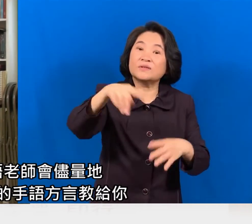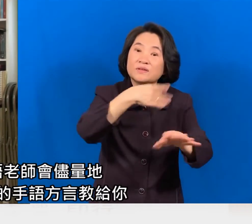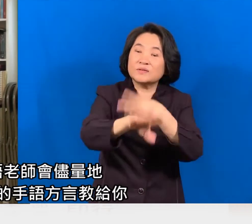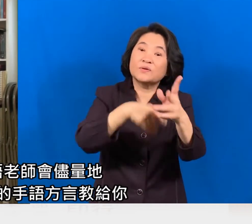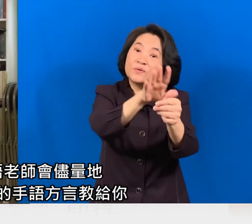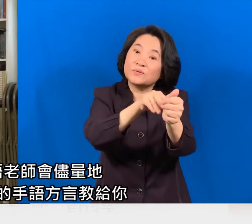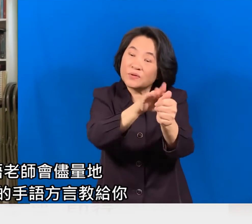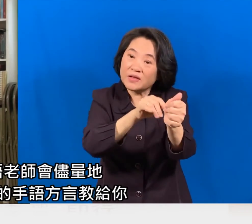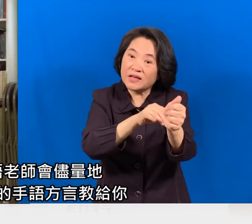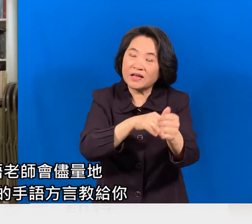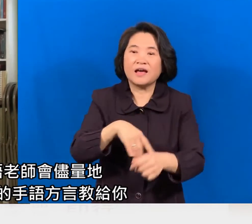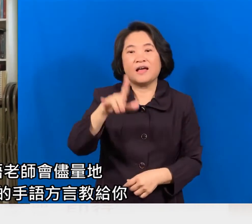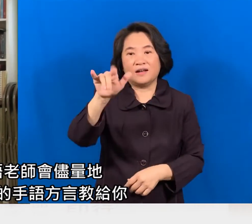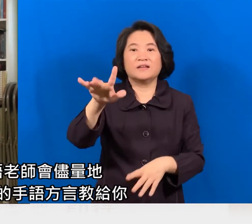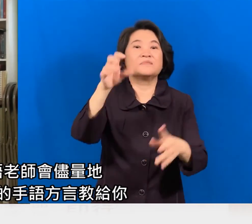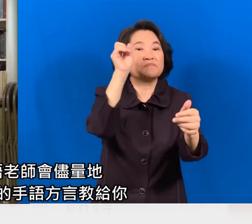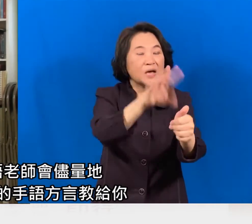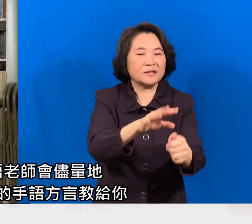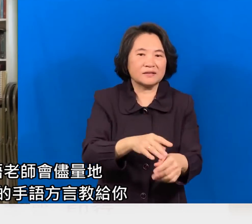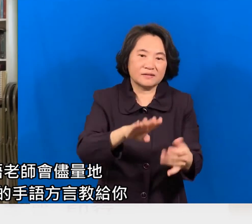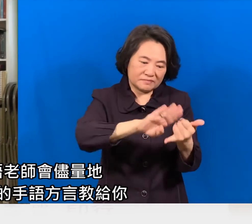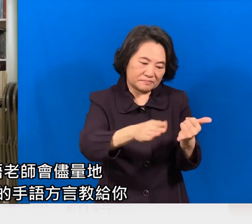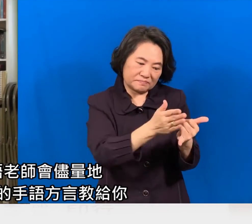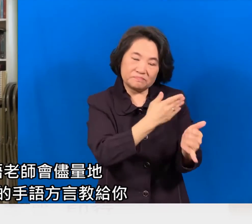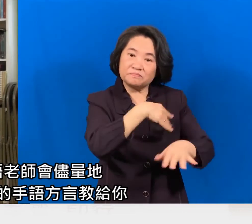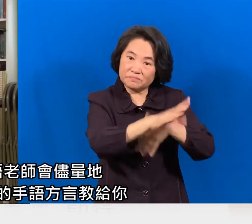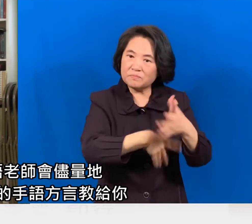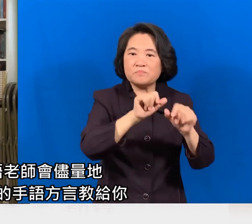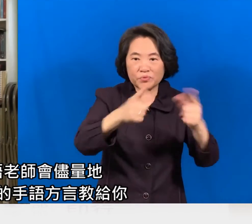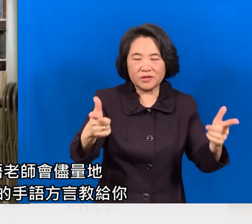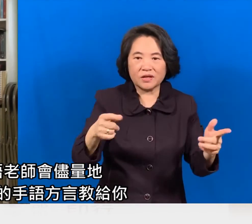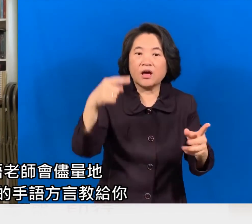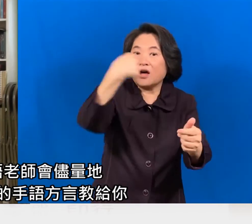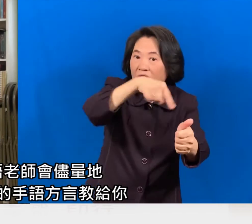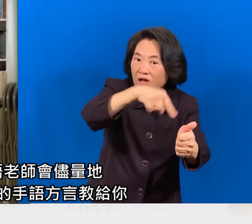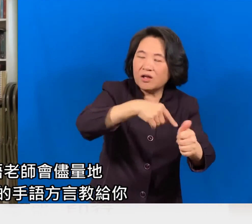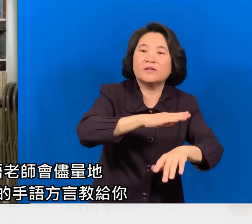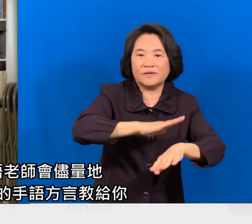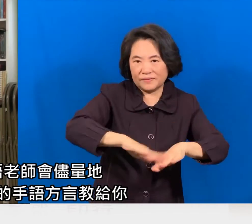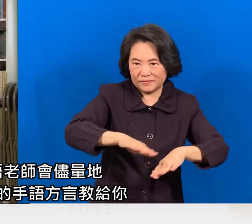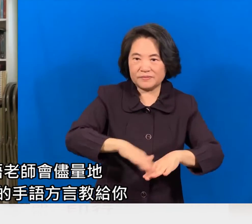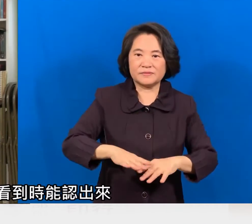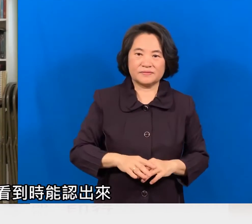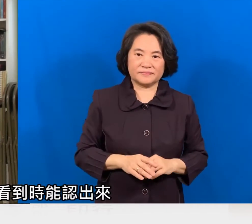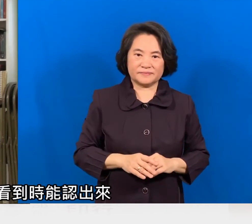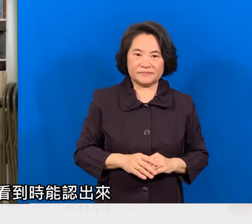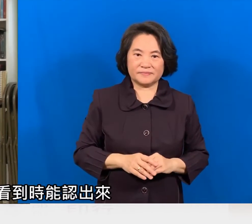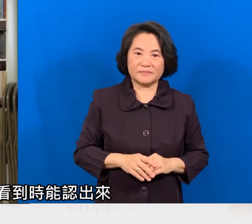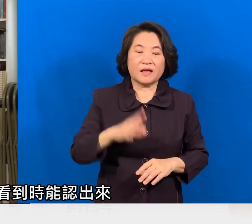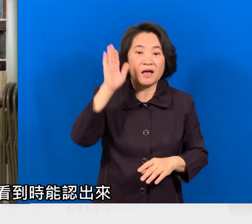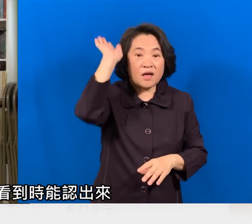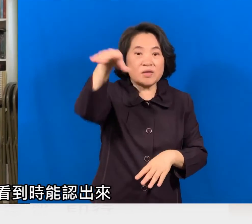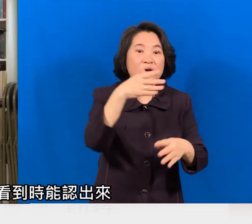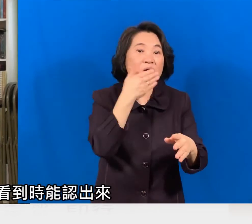Your sign language teacher will try his best to teach you all of the variant forms of the signs as they exist in each area, so that you